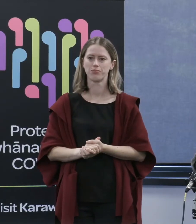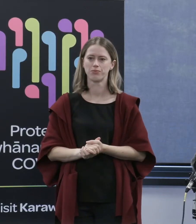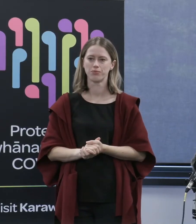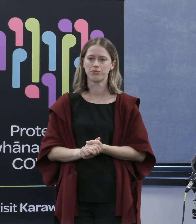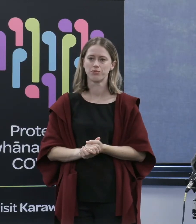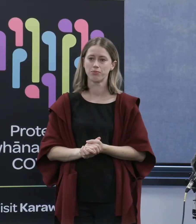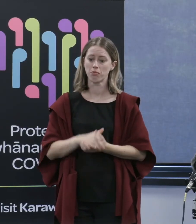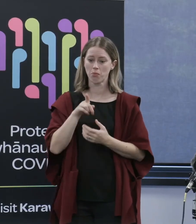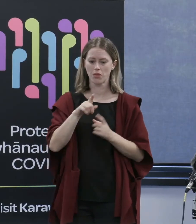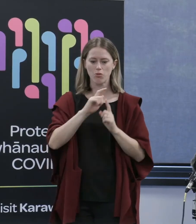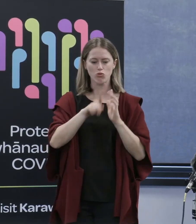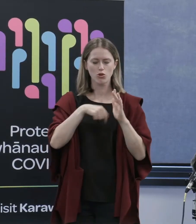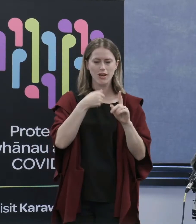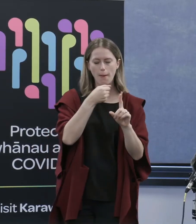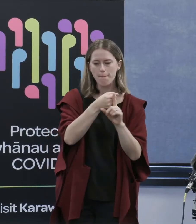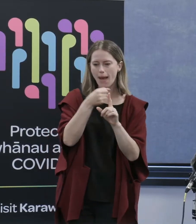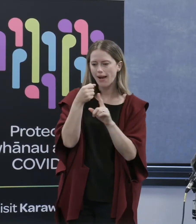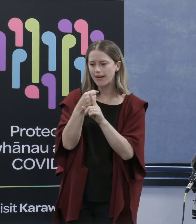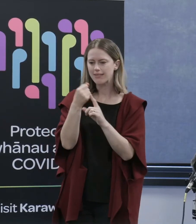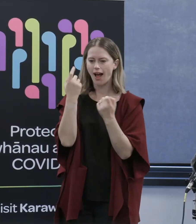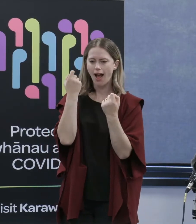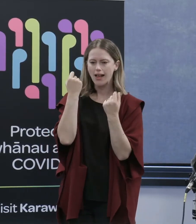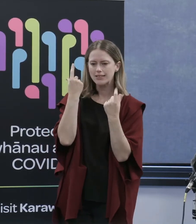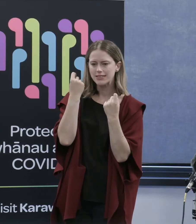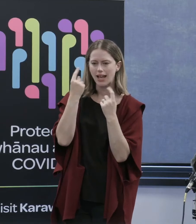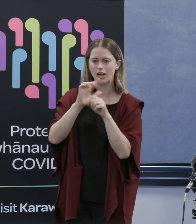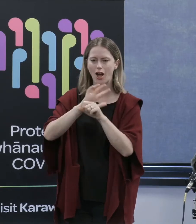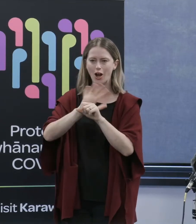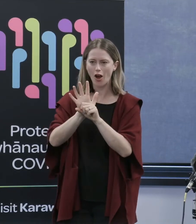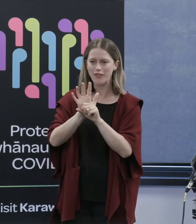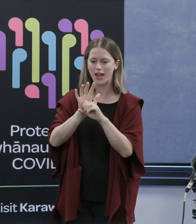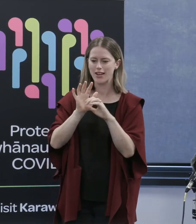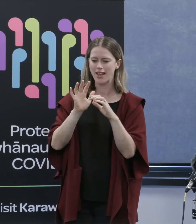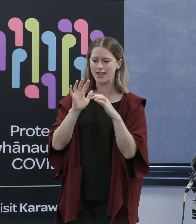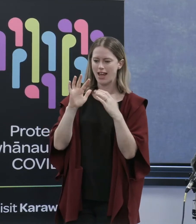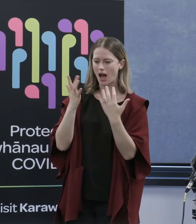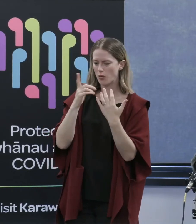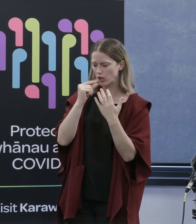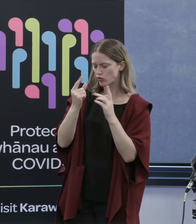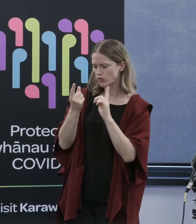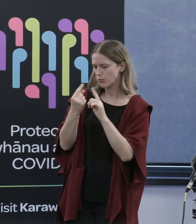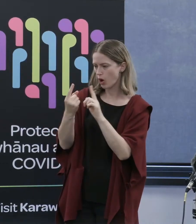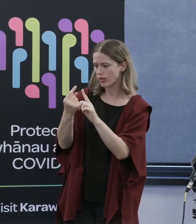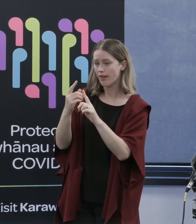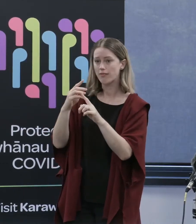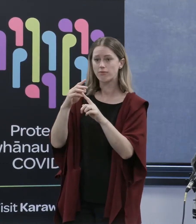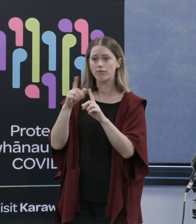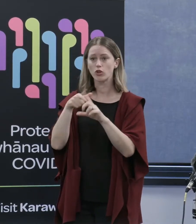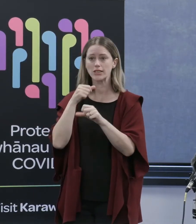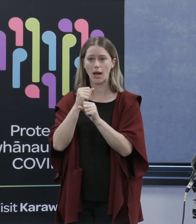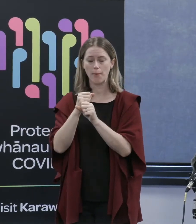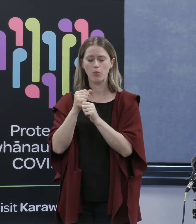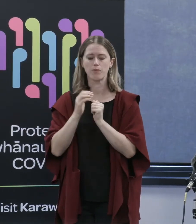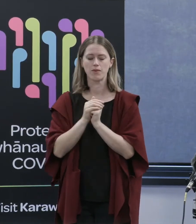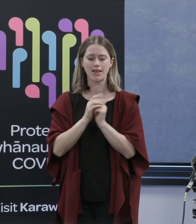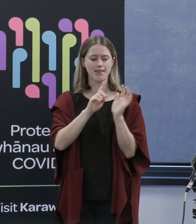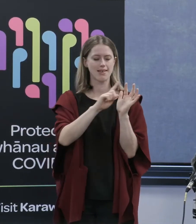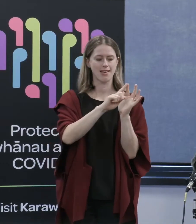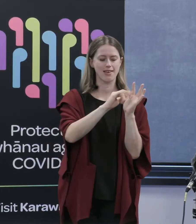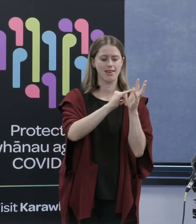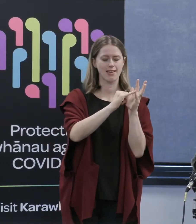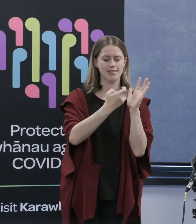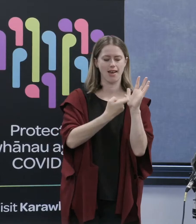had a direct impact on our understanding of the disease and the response itself. including collaborative work between